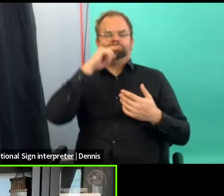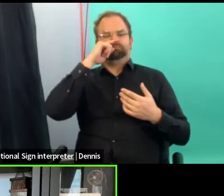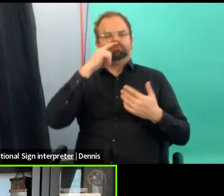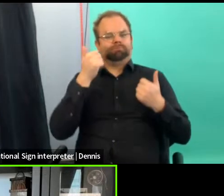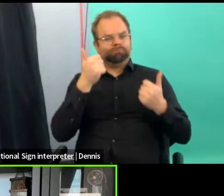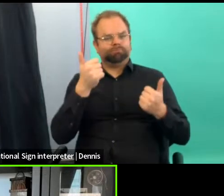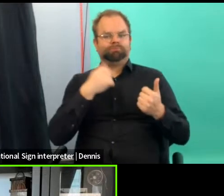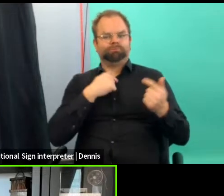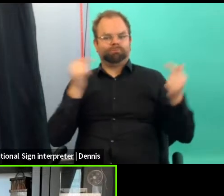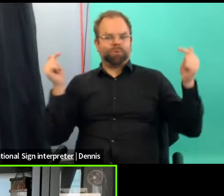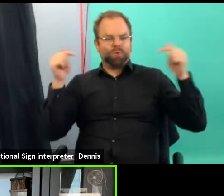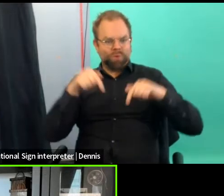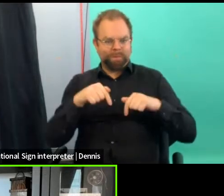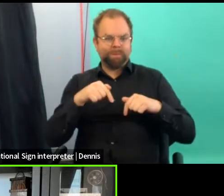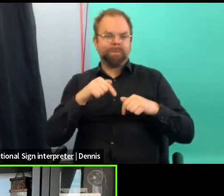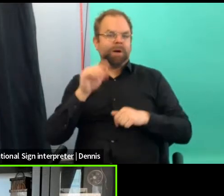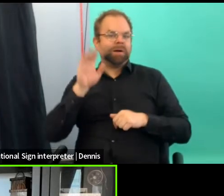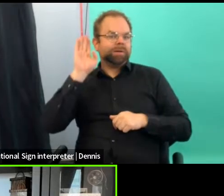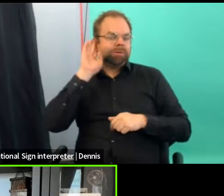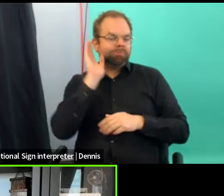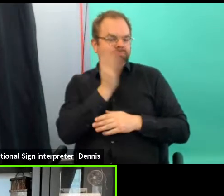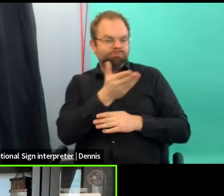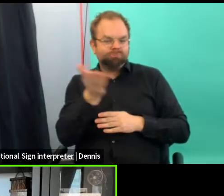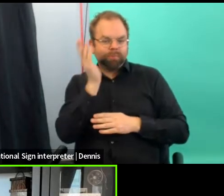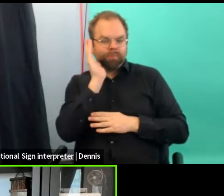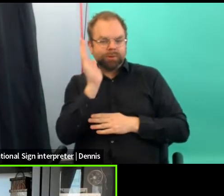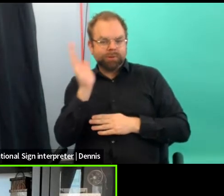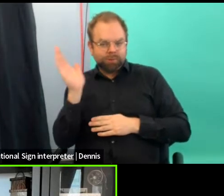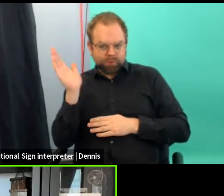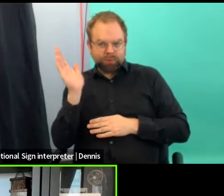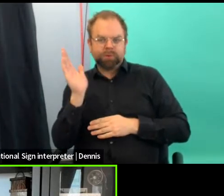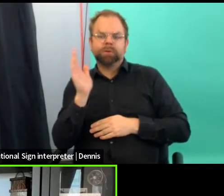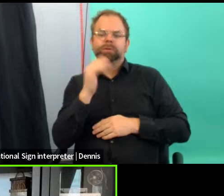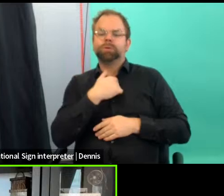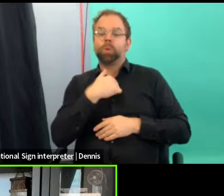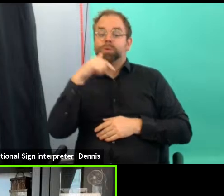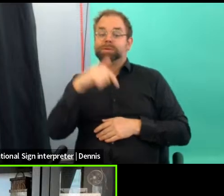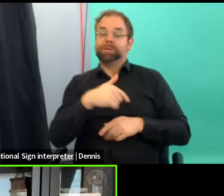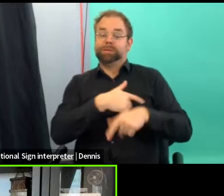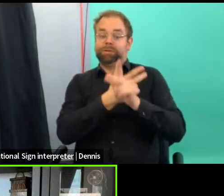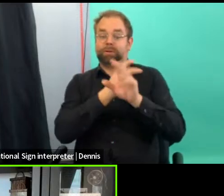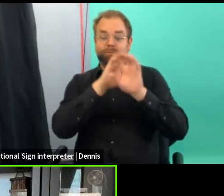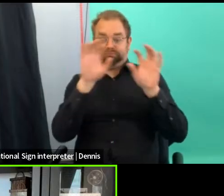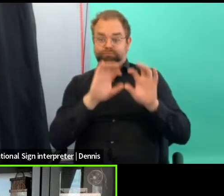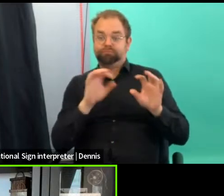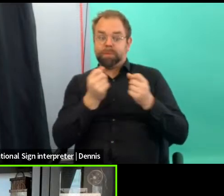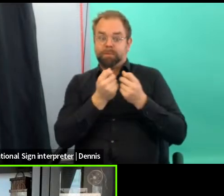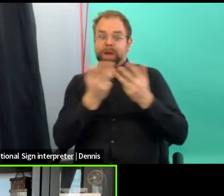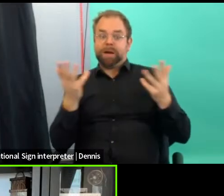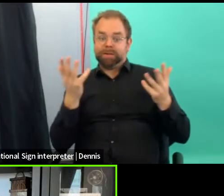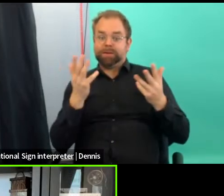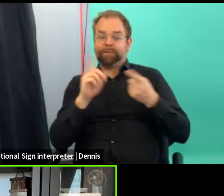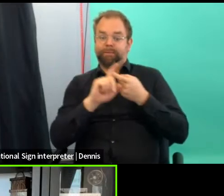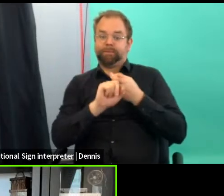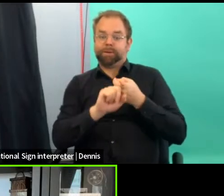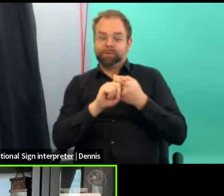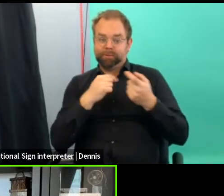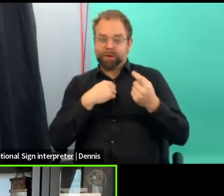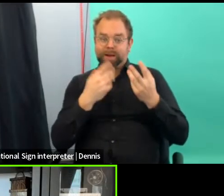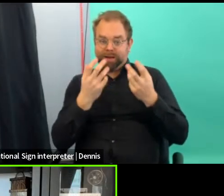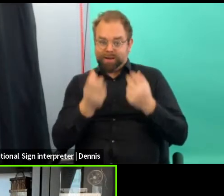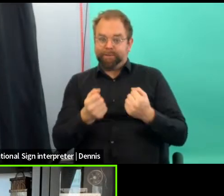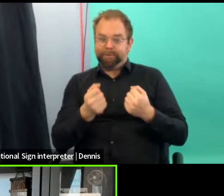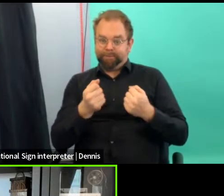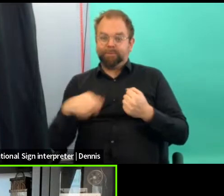in the Canadian parliamentary system in a committee. Earlier this year, I moved a motion in the House of Commons that basically